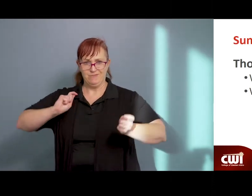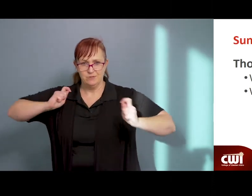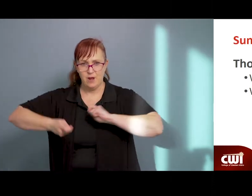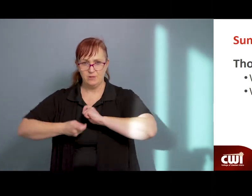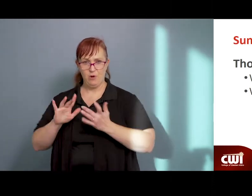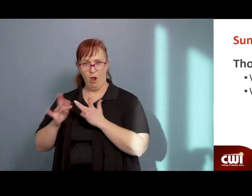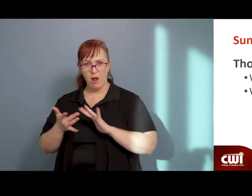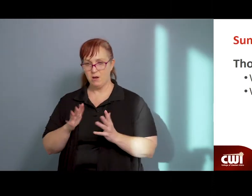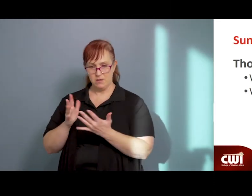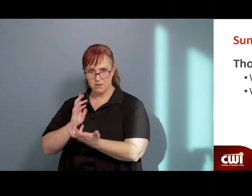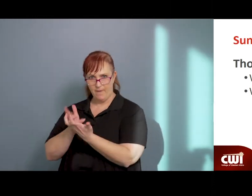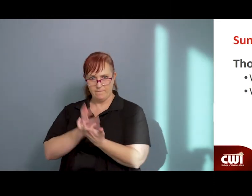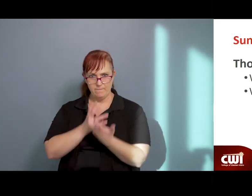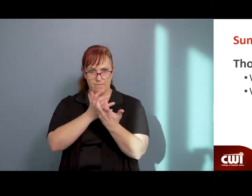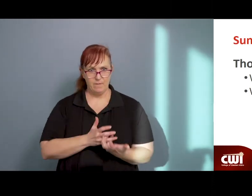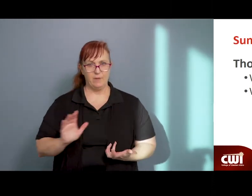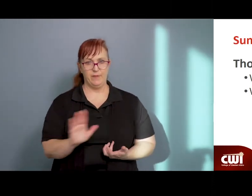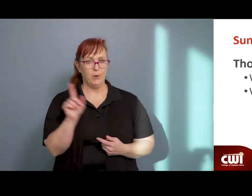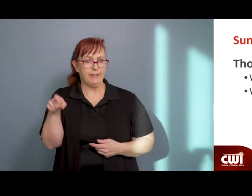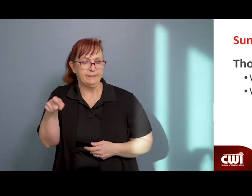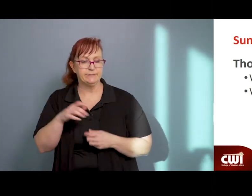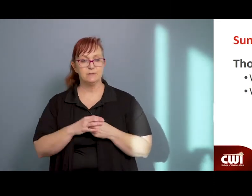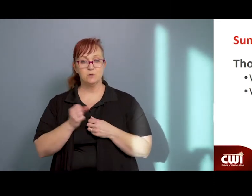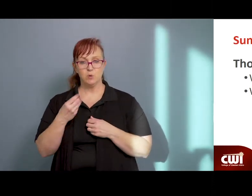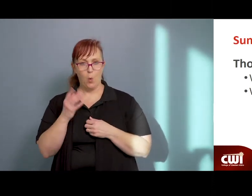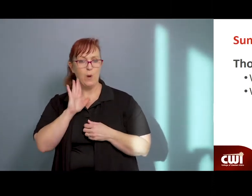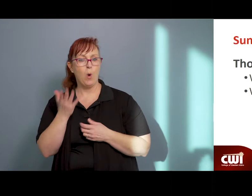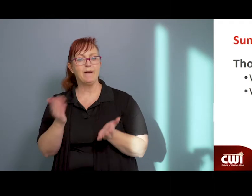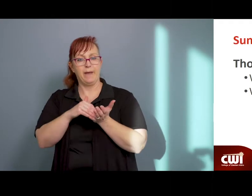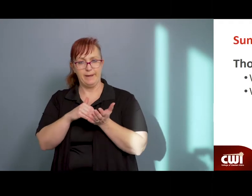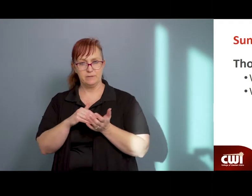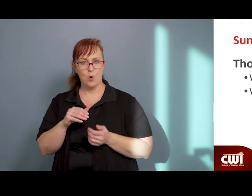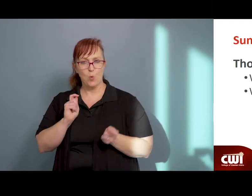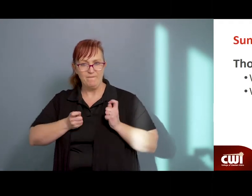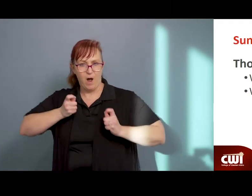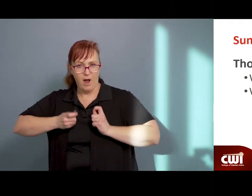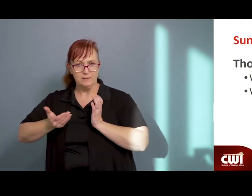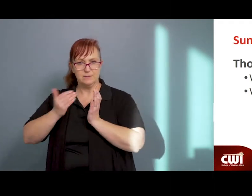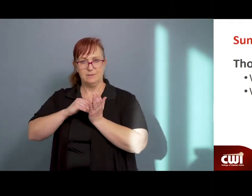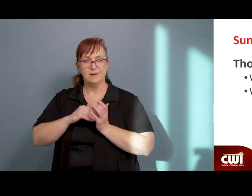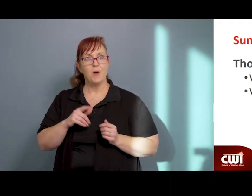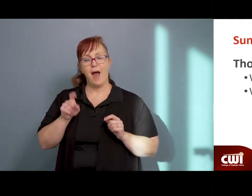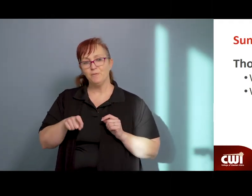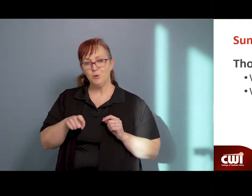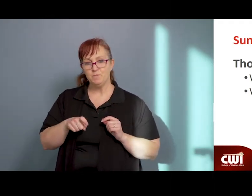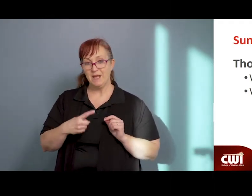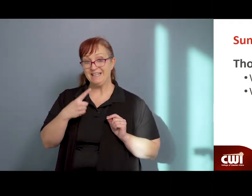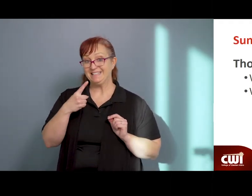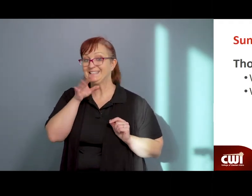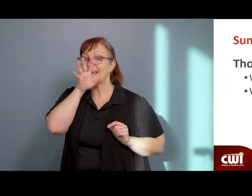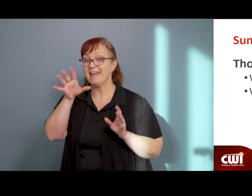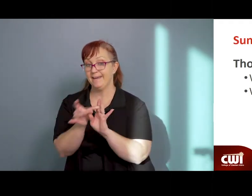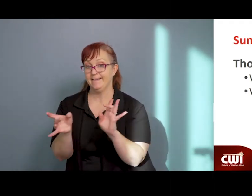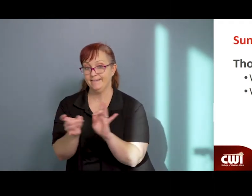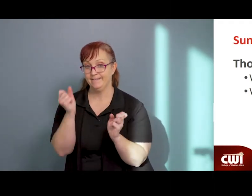refining and revisiting. Those of you that meet with me regularly know what I like to say is we have to say it, do